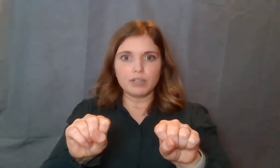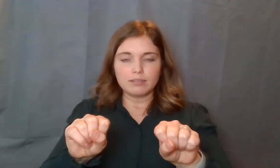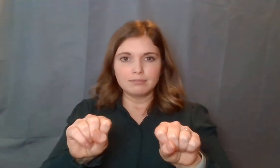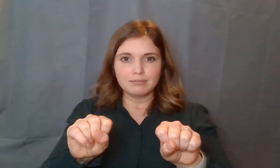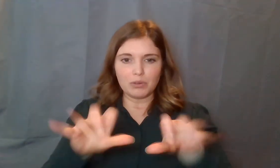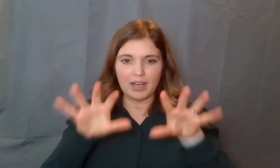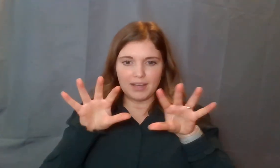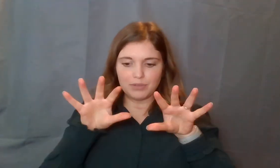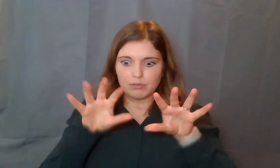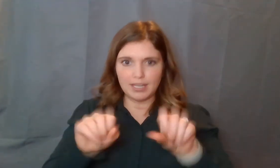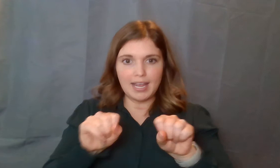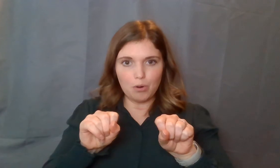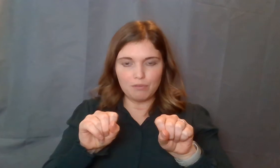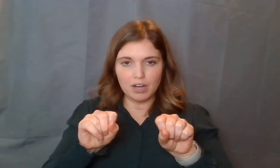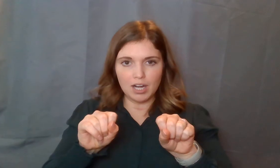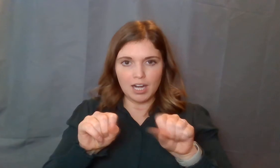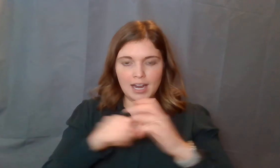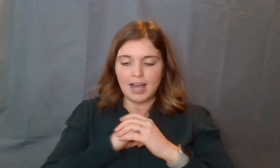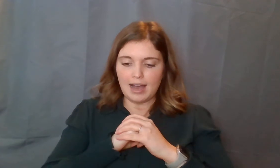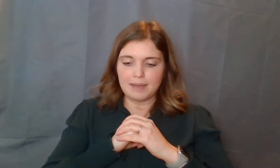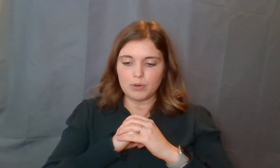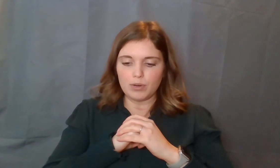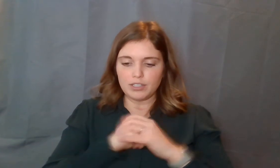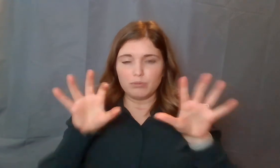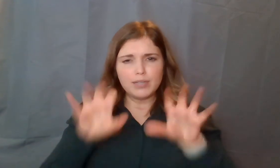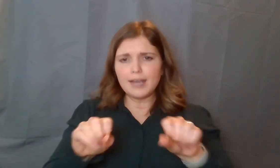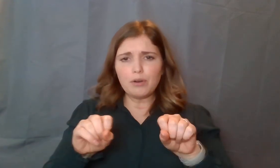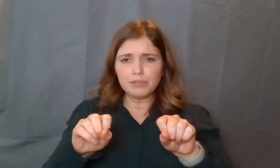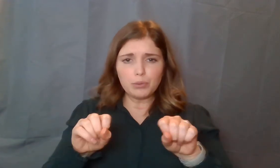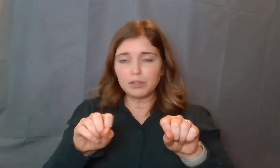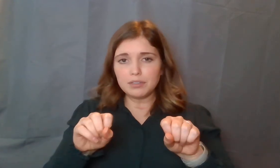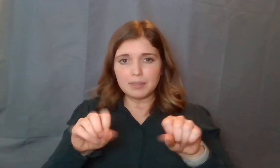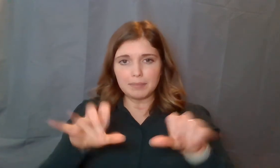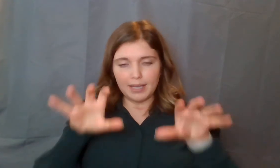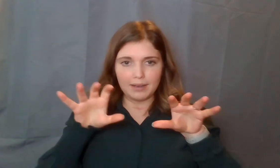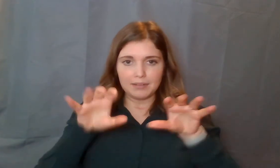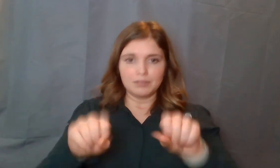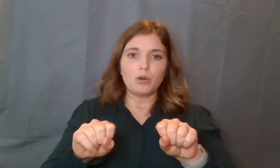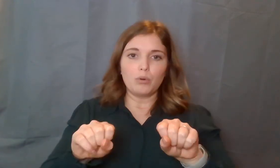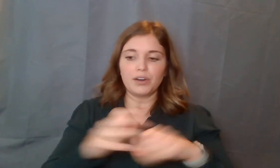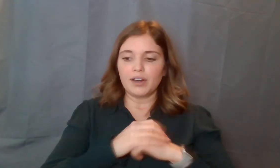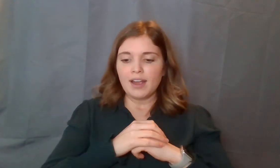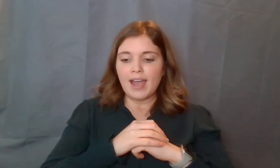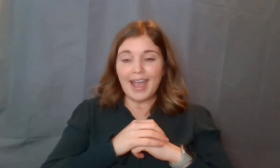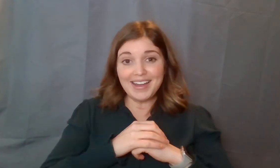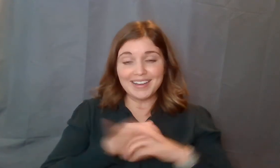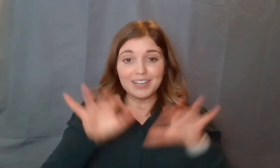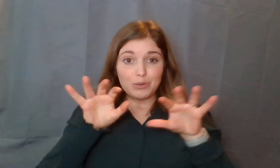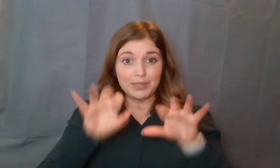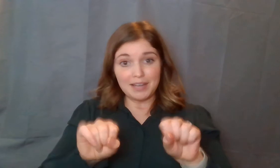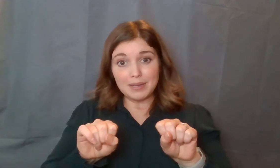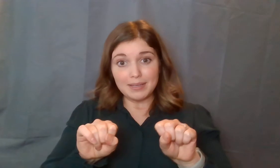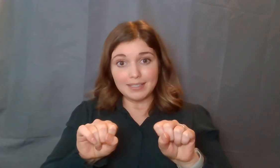over. Okay, so take over. I'm going to take over the world someday. Or, hey, can you save me a